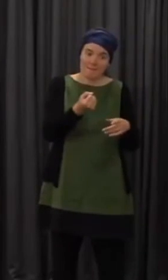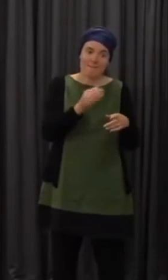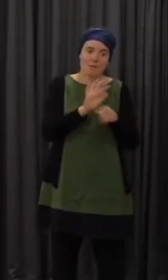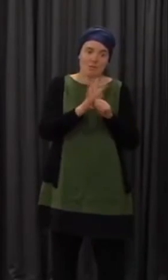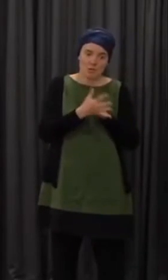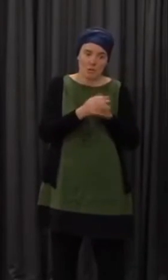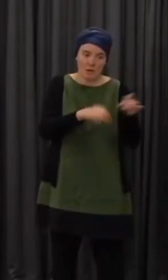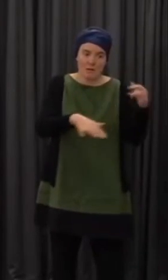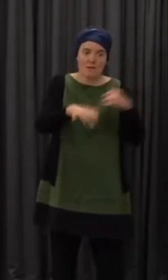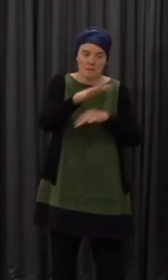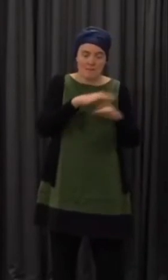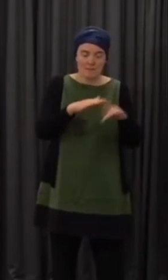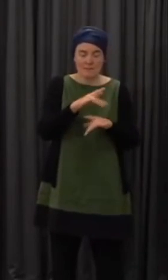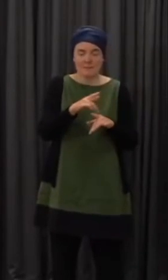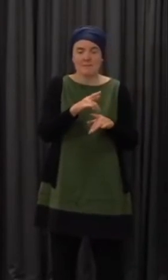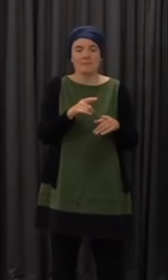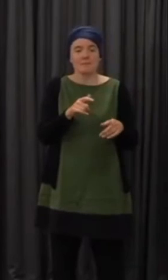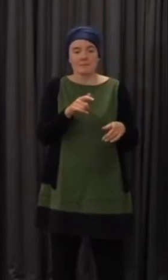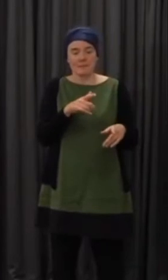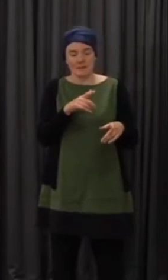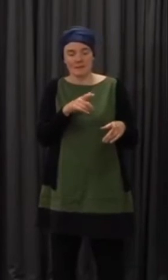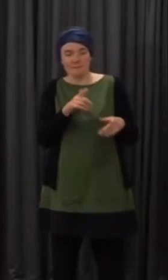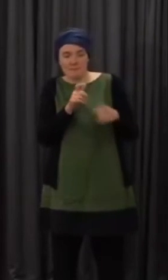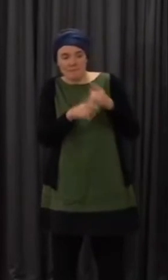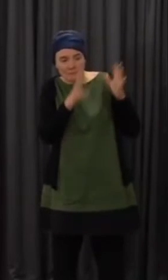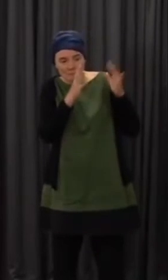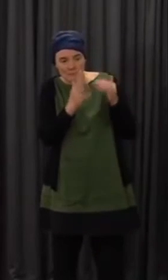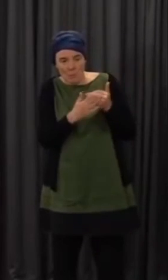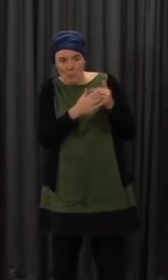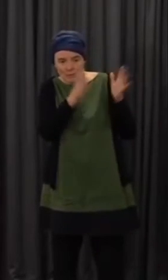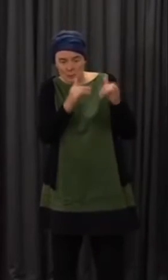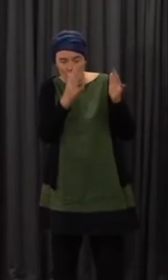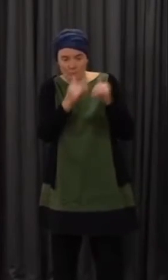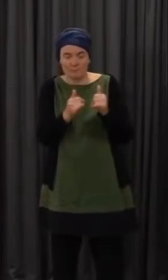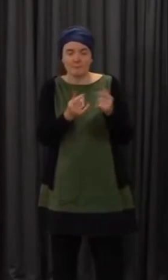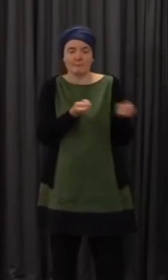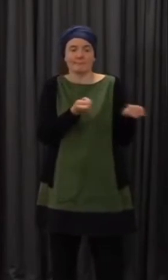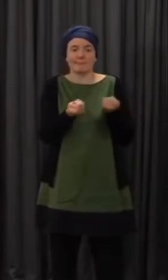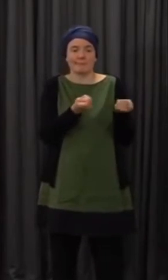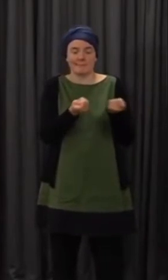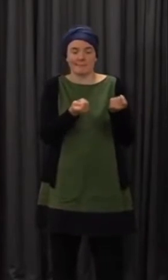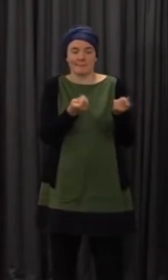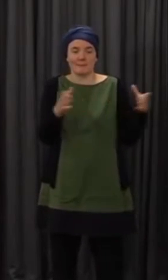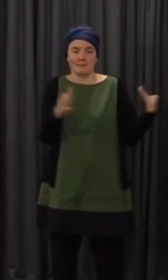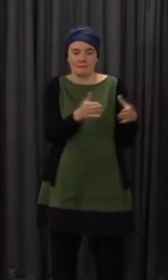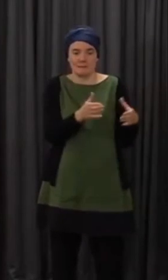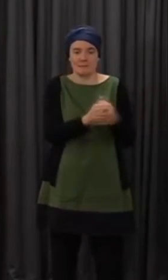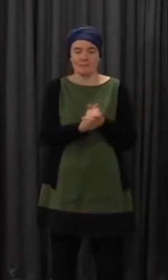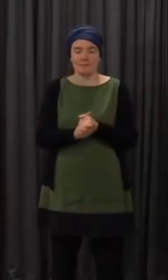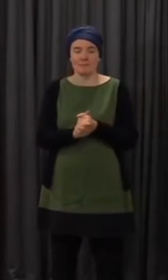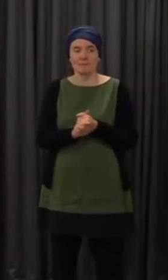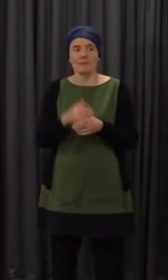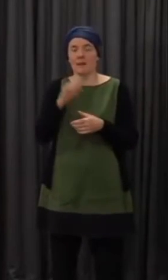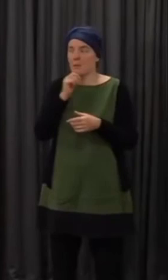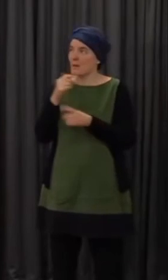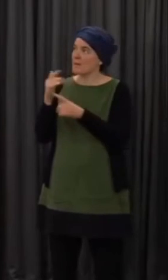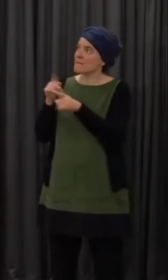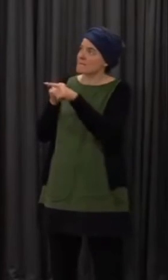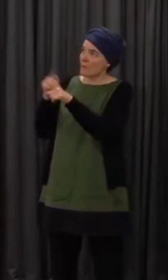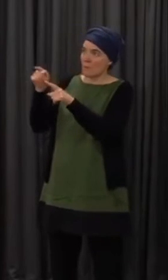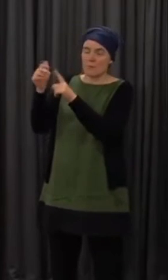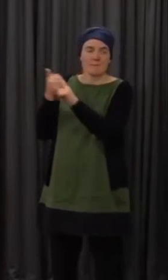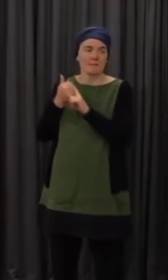circulation. That sounds to me like a very sensible, planned way of doing things, and we will act on that advice.